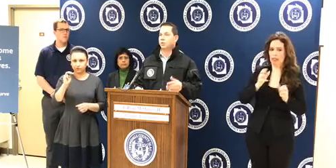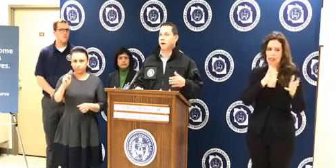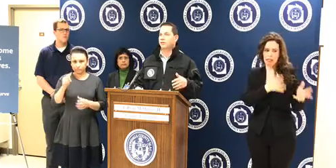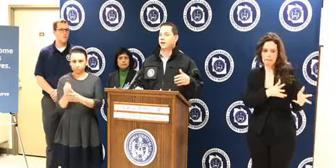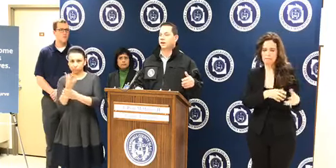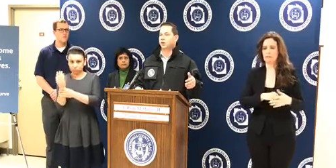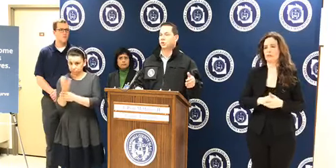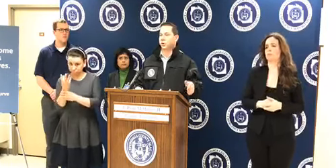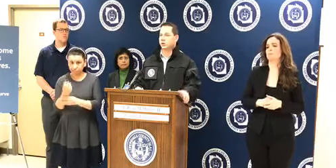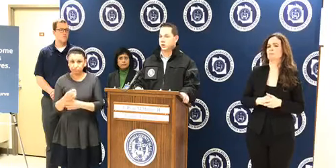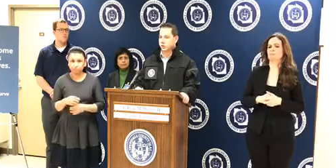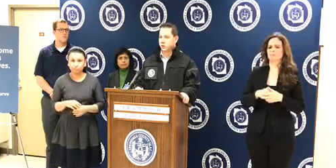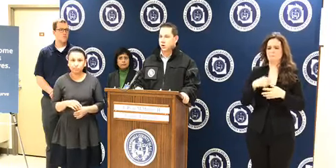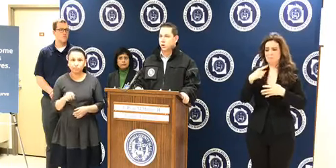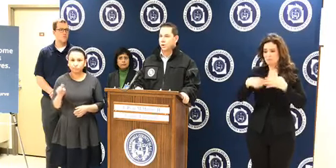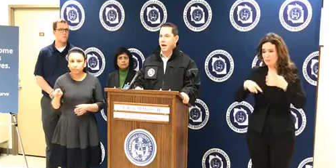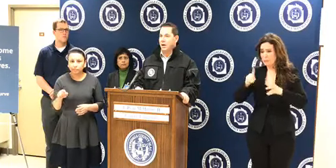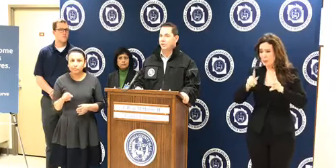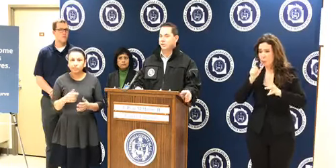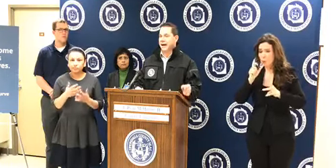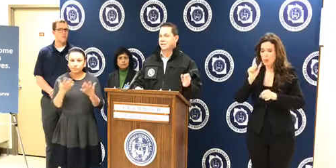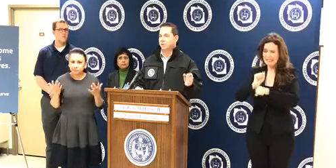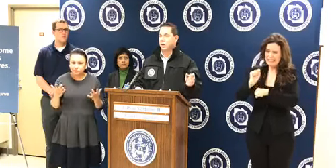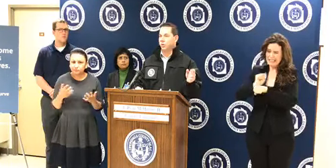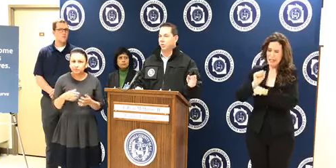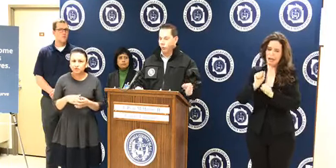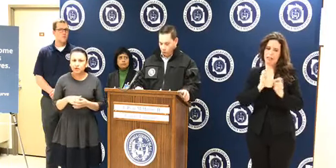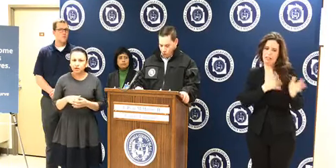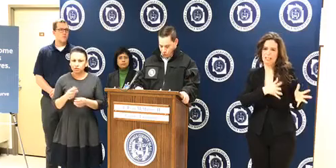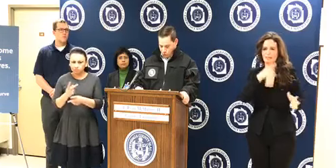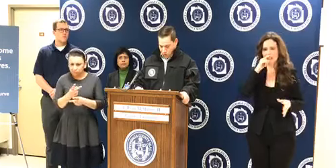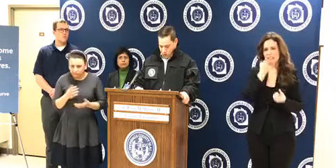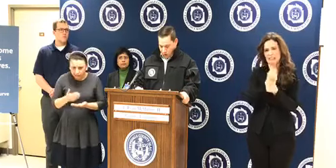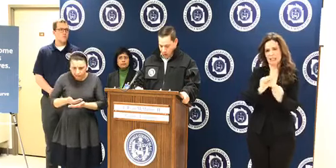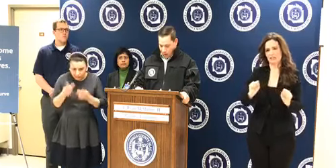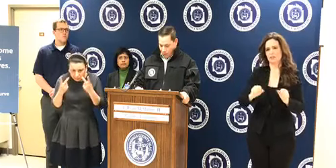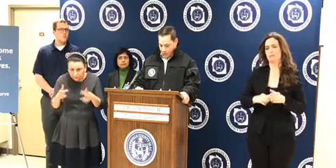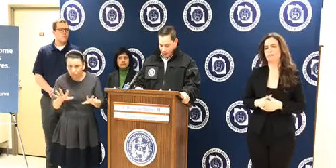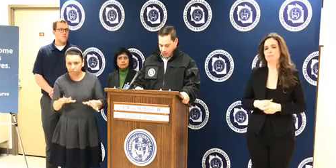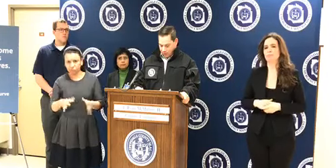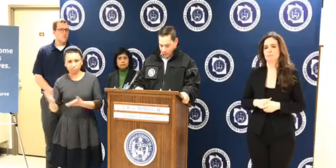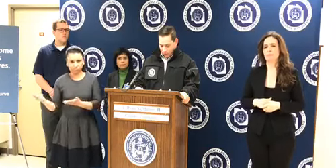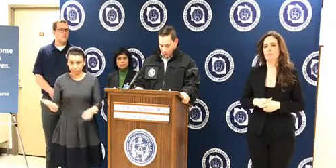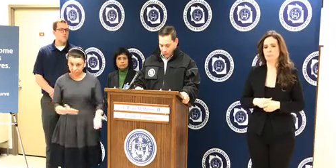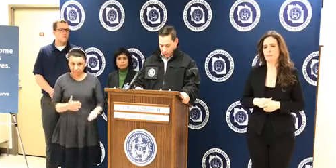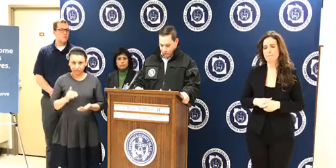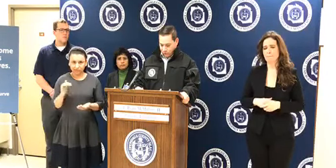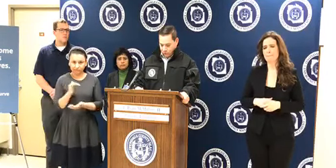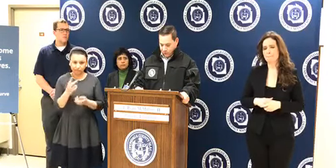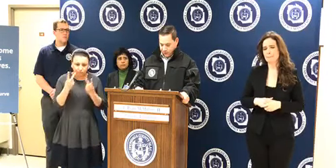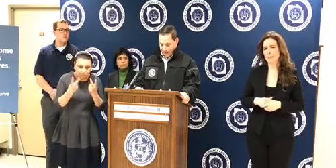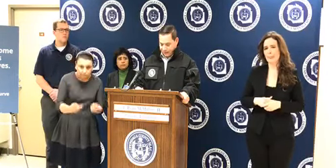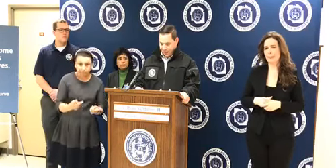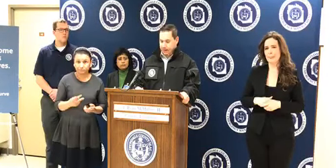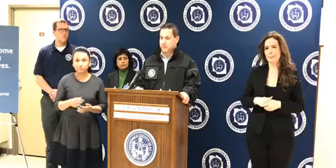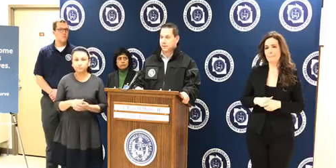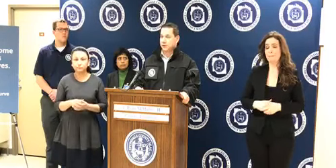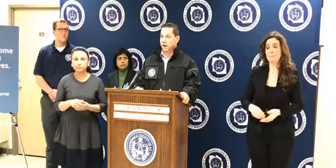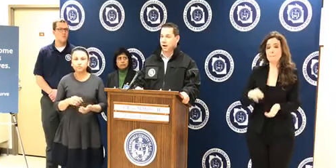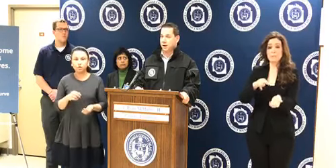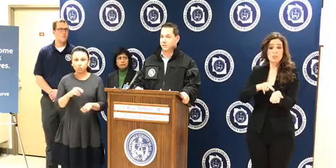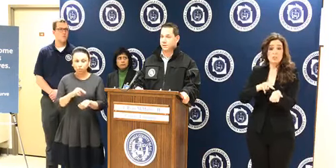home. If you have daycare shortages, we now have slots available for you. I want to give you this phone number to please